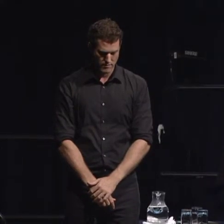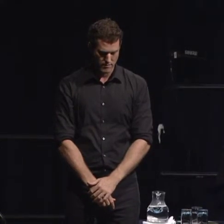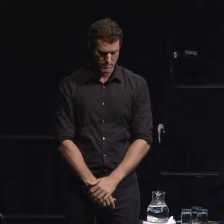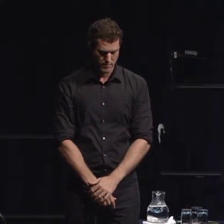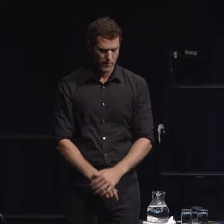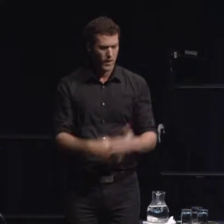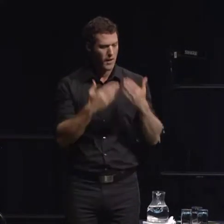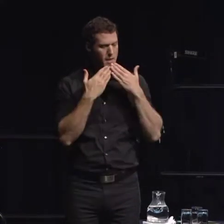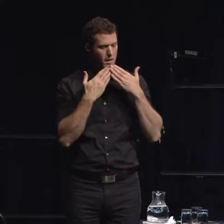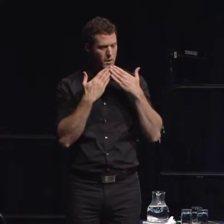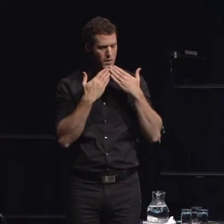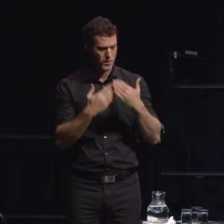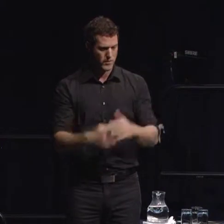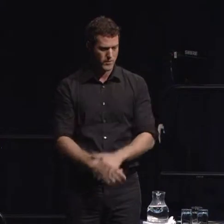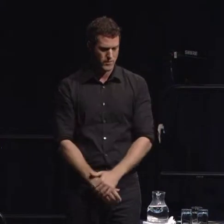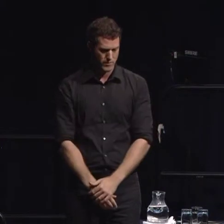Thank you.